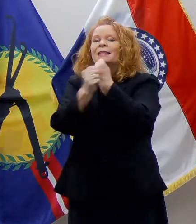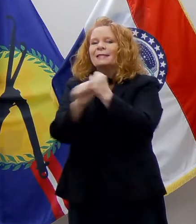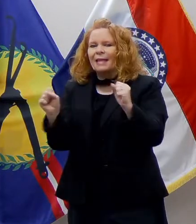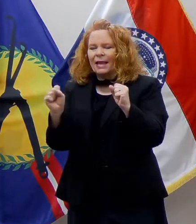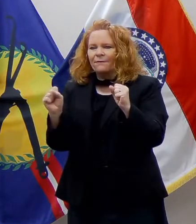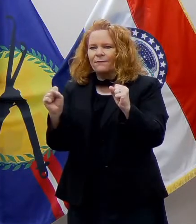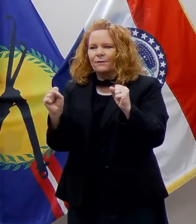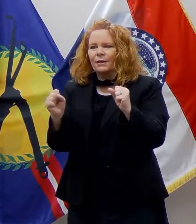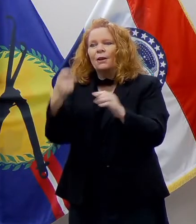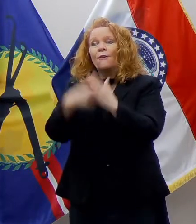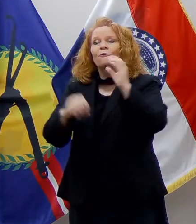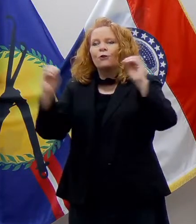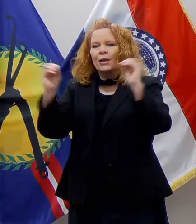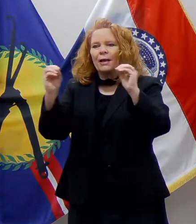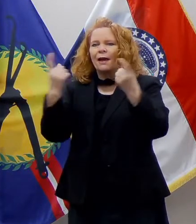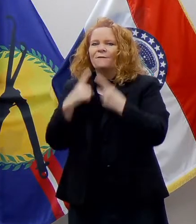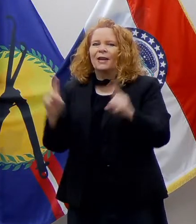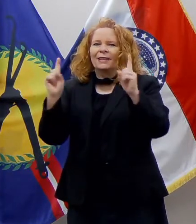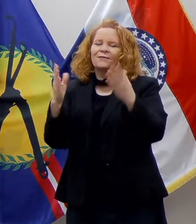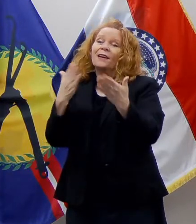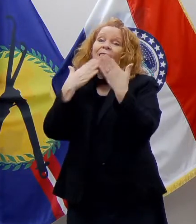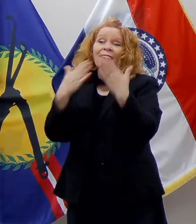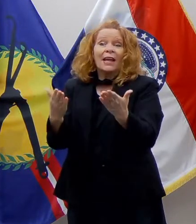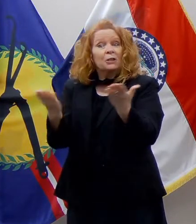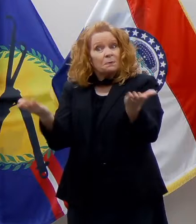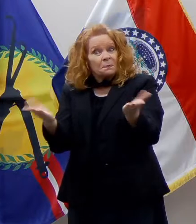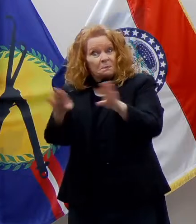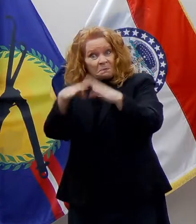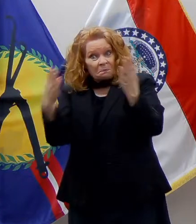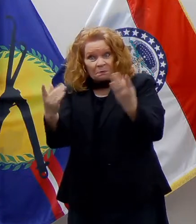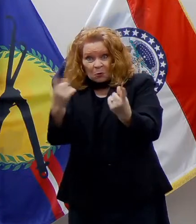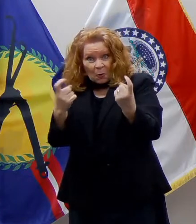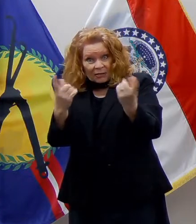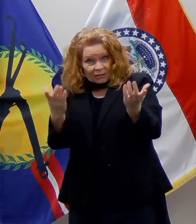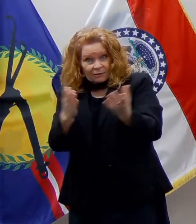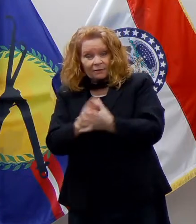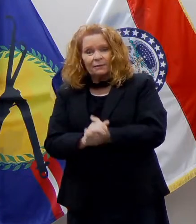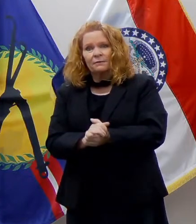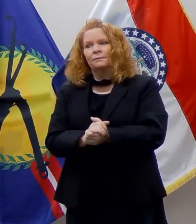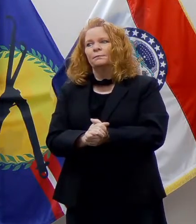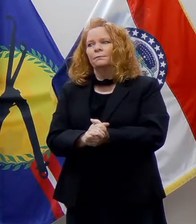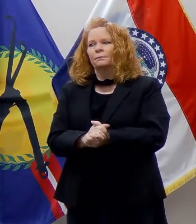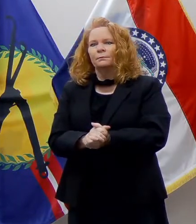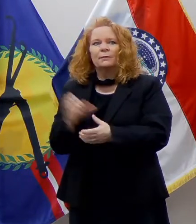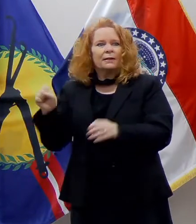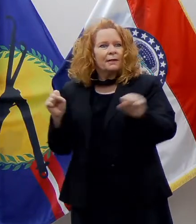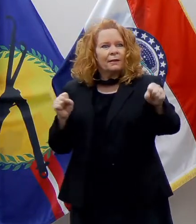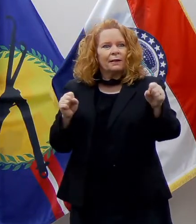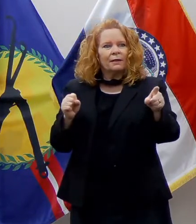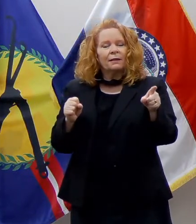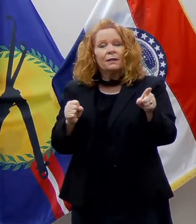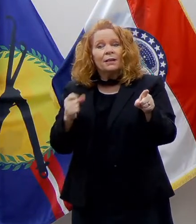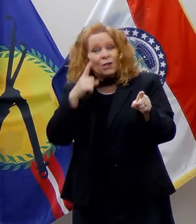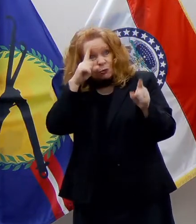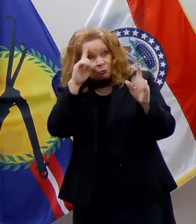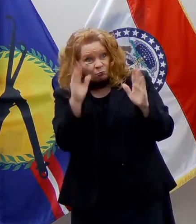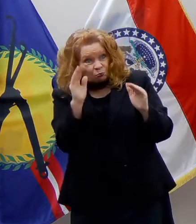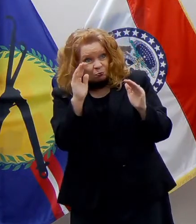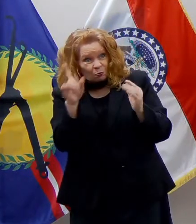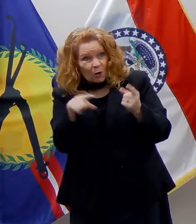effective. Thank you, and I'd be happy to take any questions. Do you have any expectation of when you